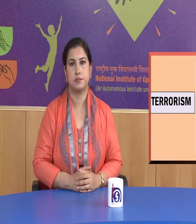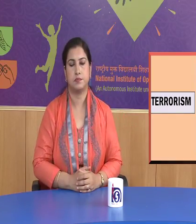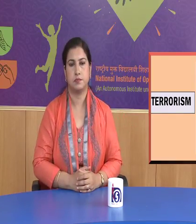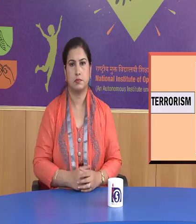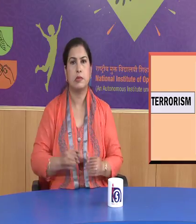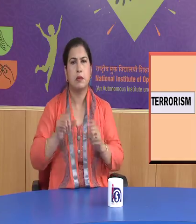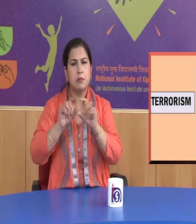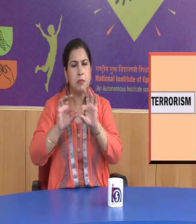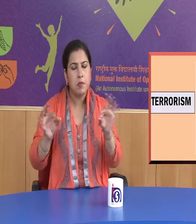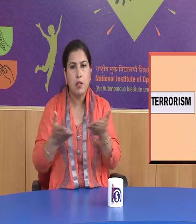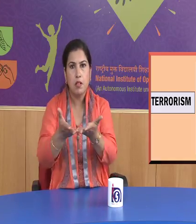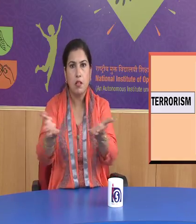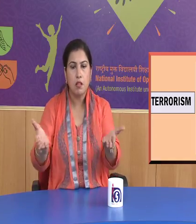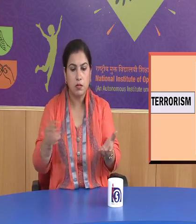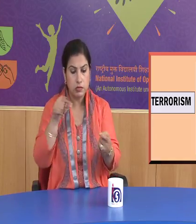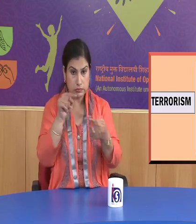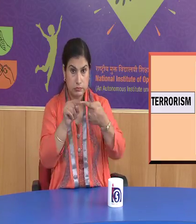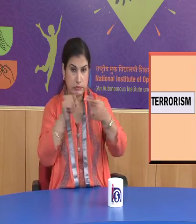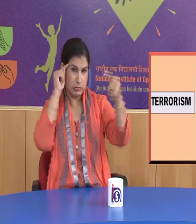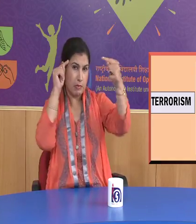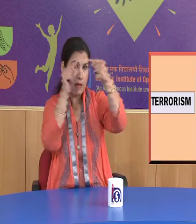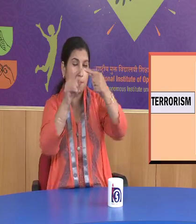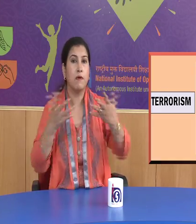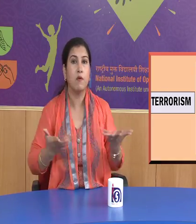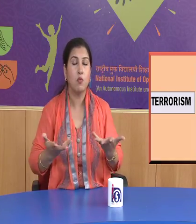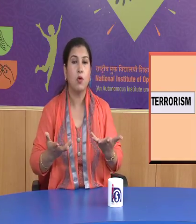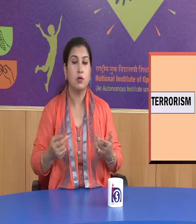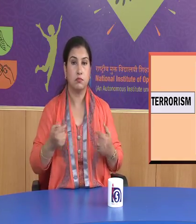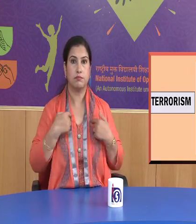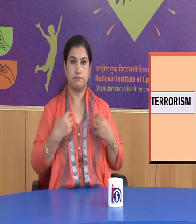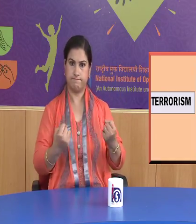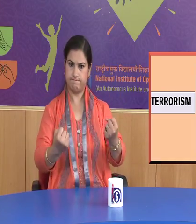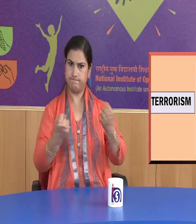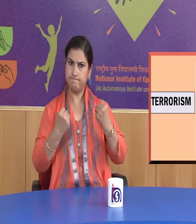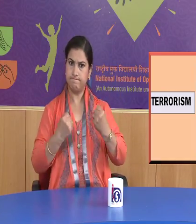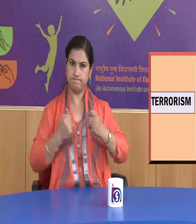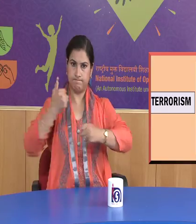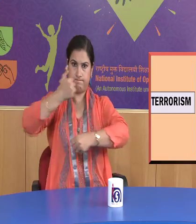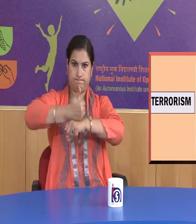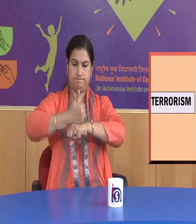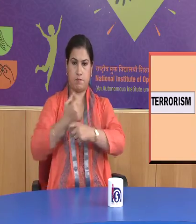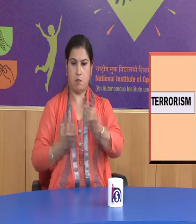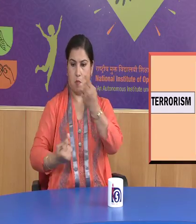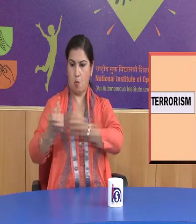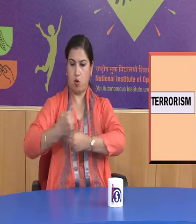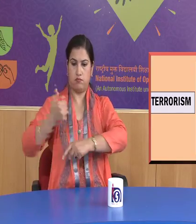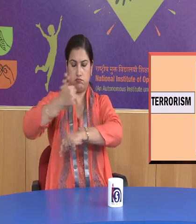Generally, the purpose of terrorism is to achieve some political or religious goal.